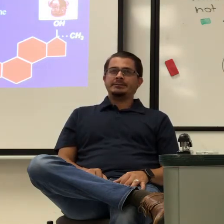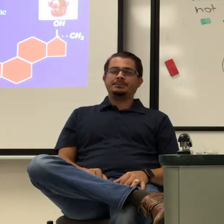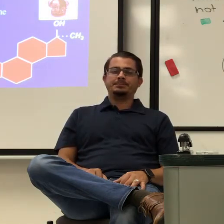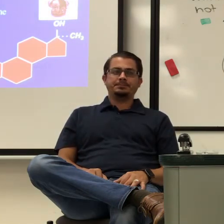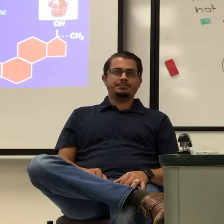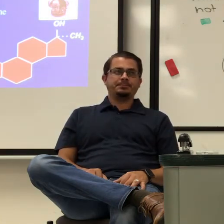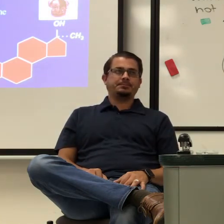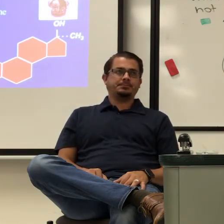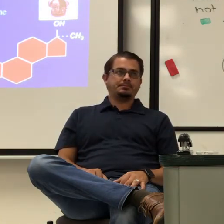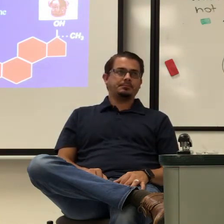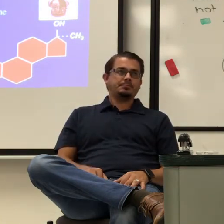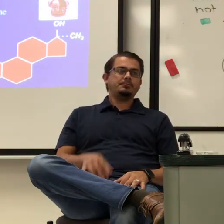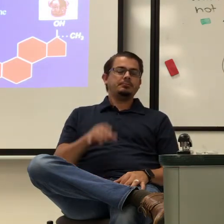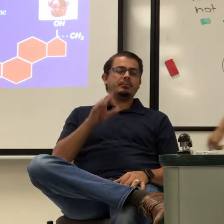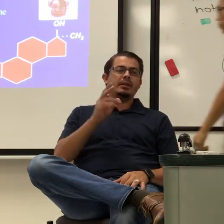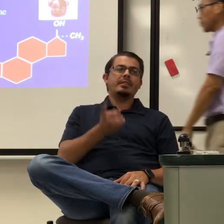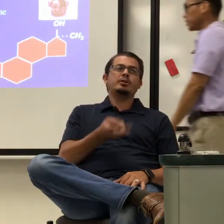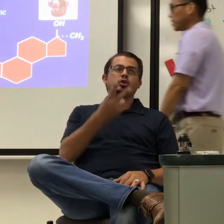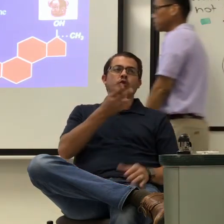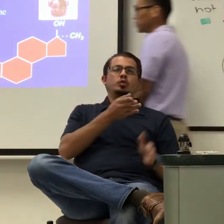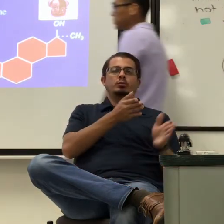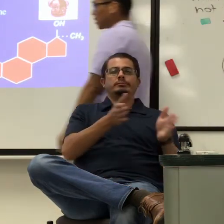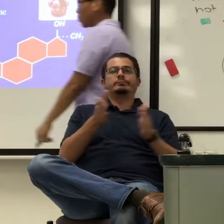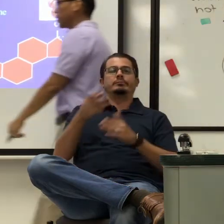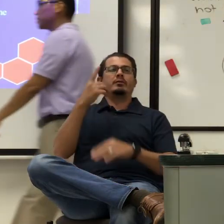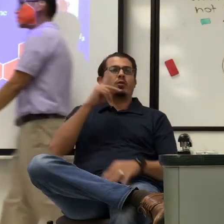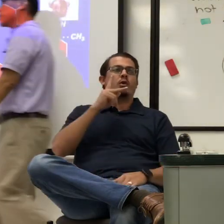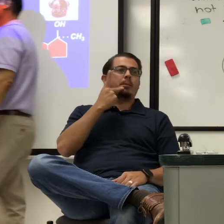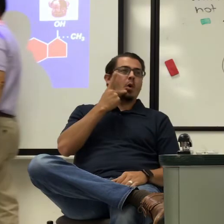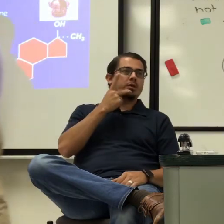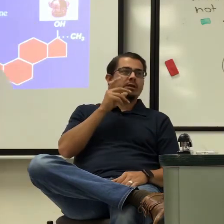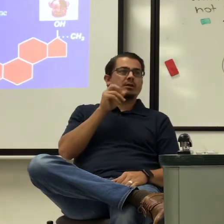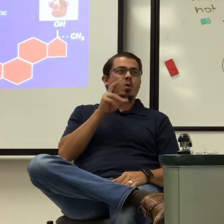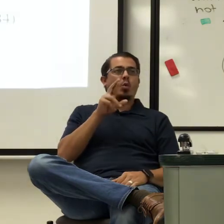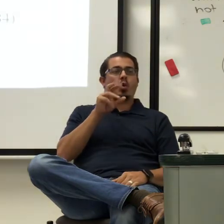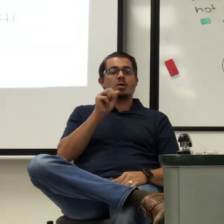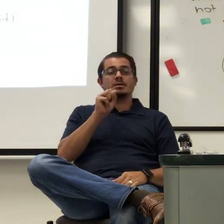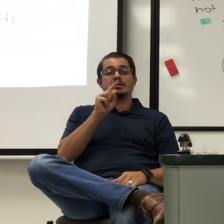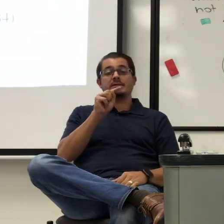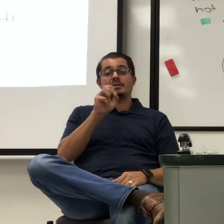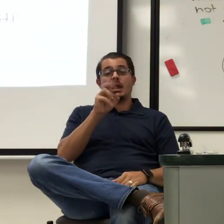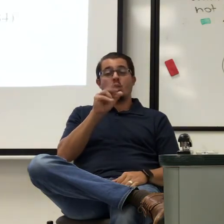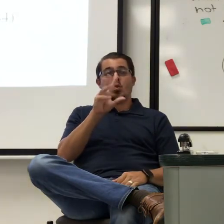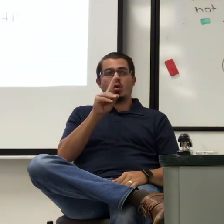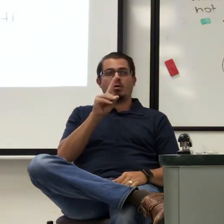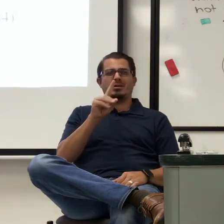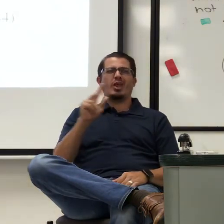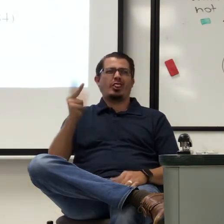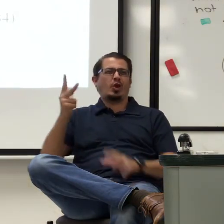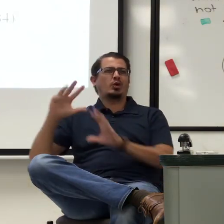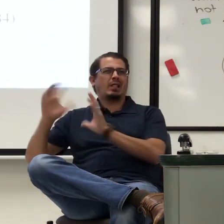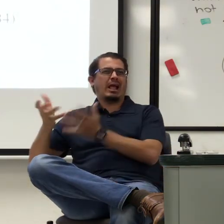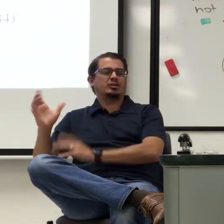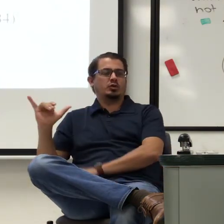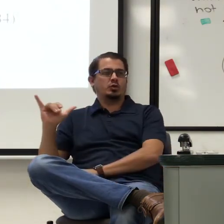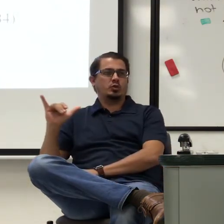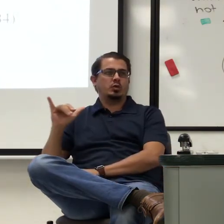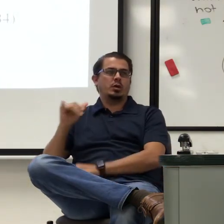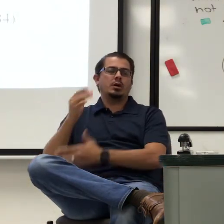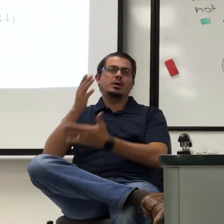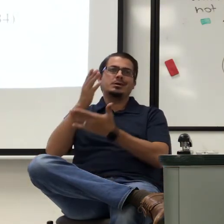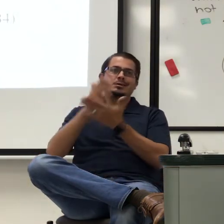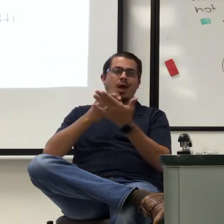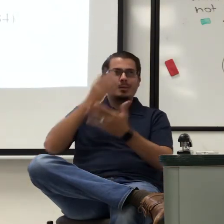So those are the kind of two mechanisms for the proteins or the steroids. There's a third class.